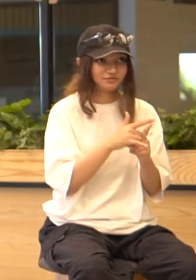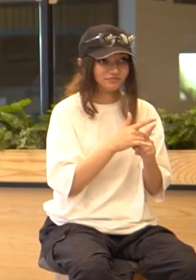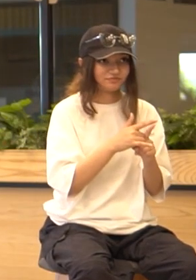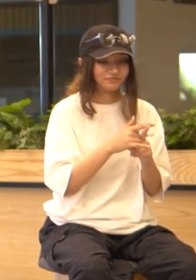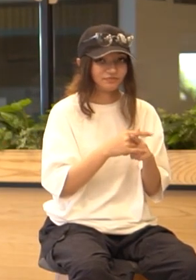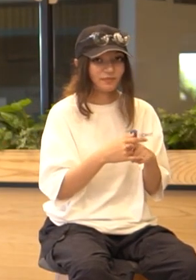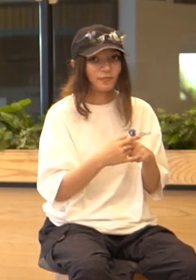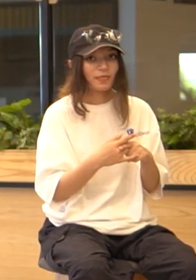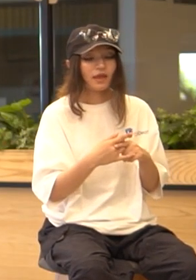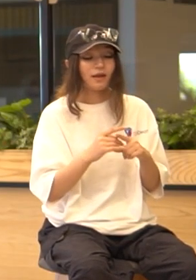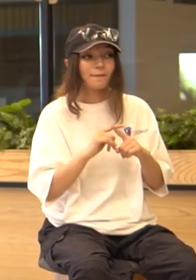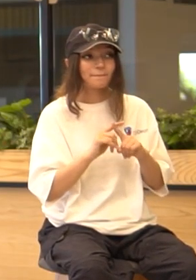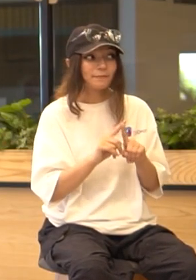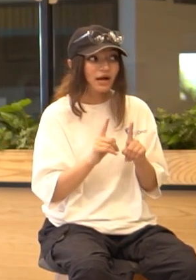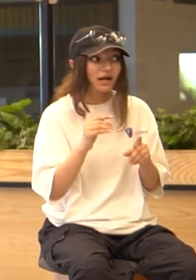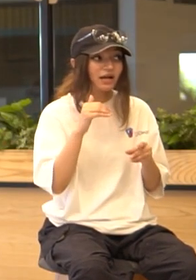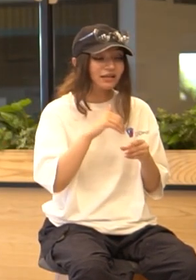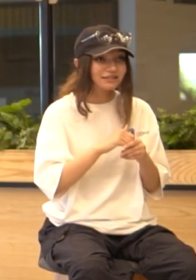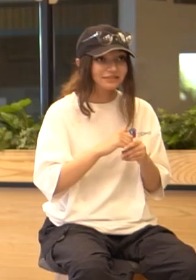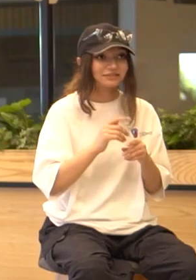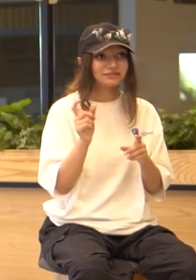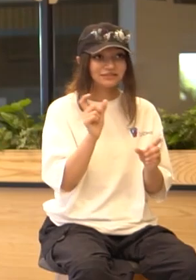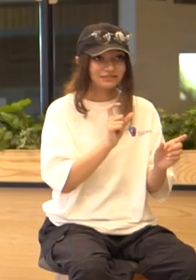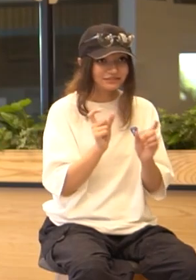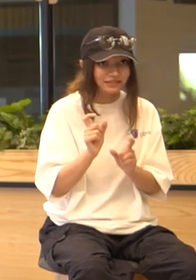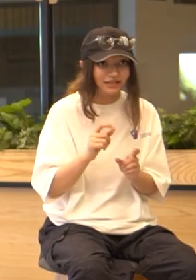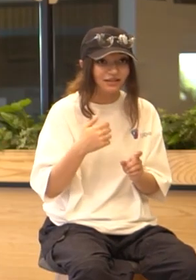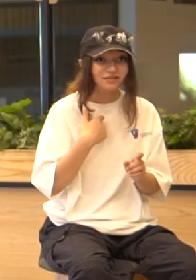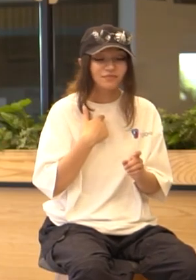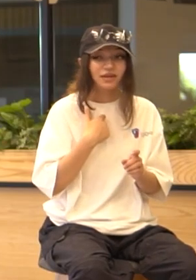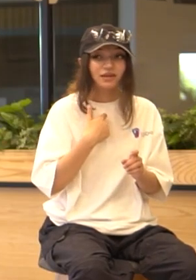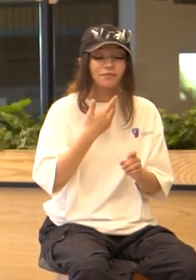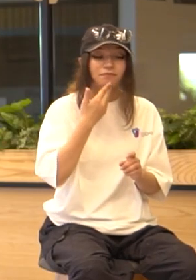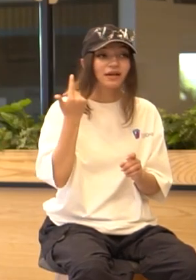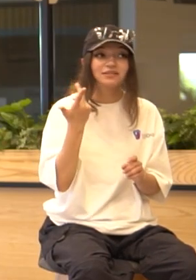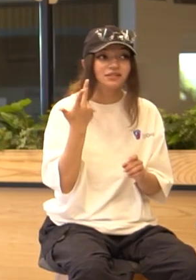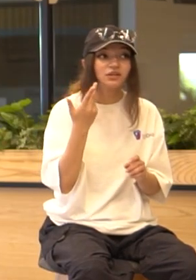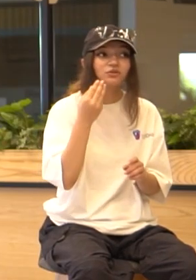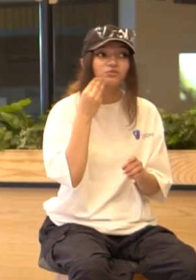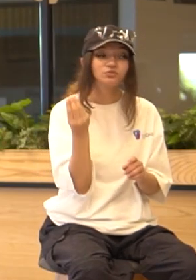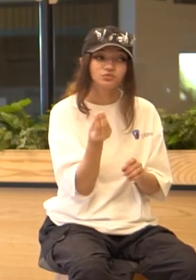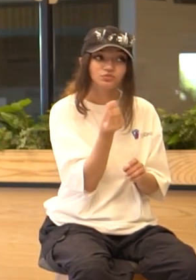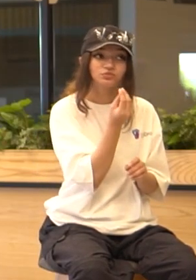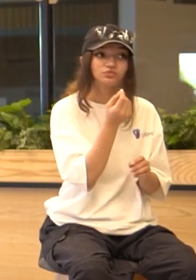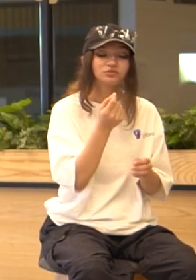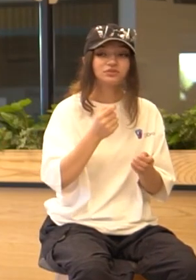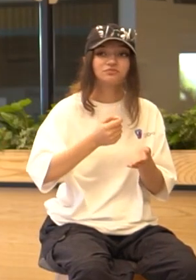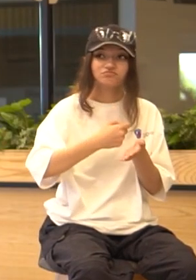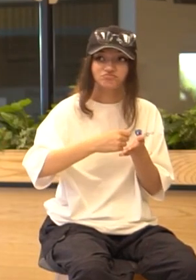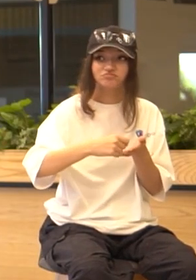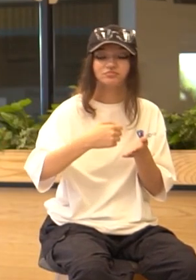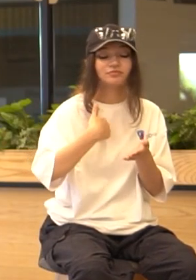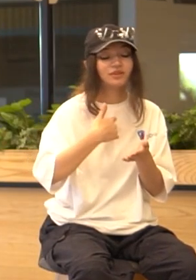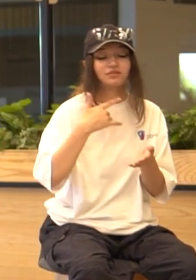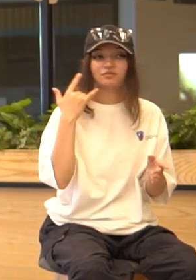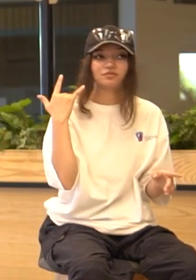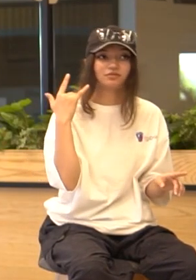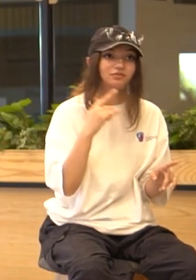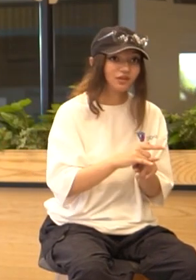But in the design circles, I'm better known for my Urdu type work. And Urdu has long been a passion of